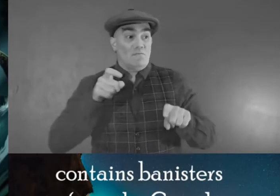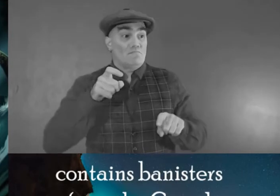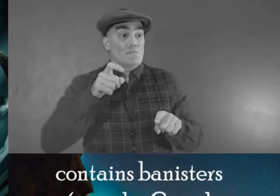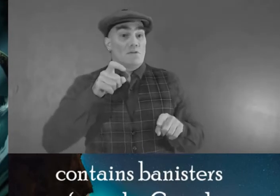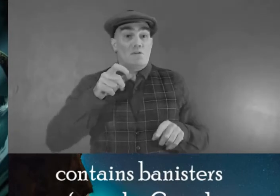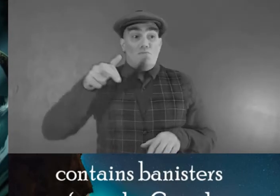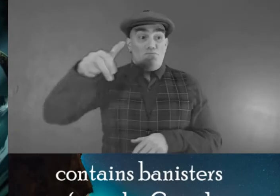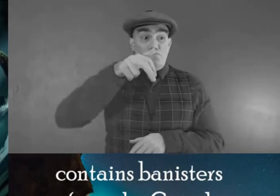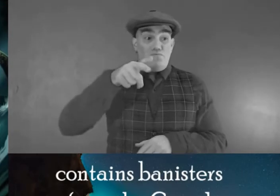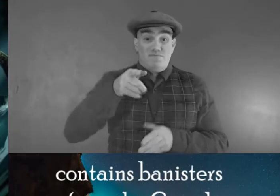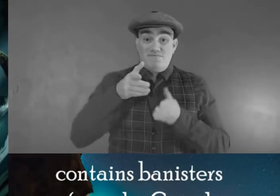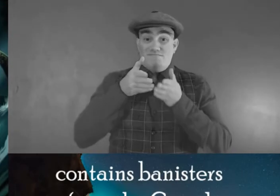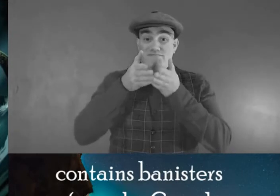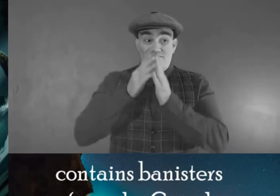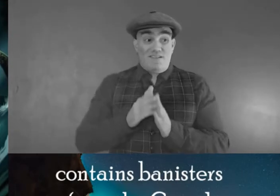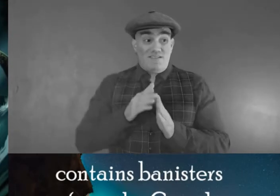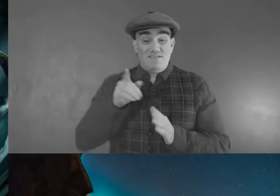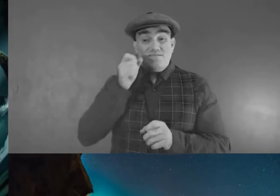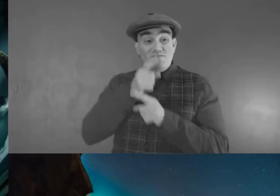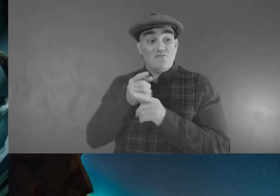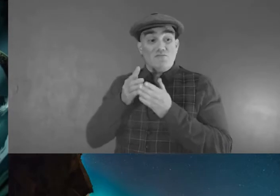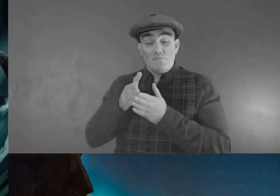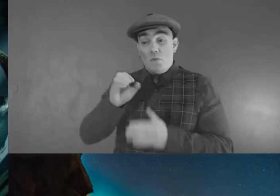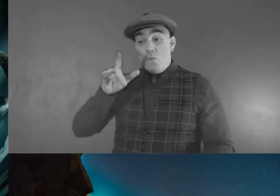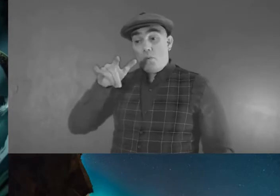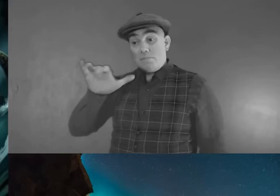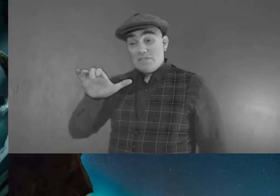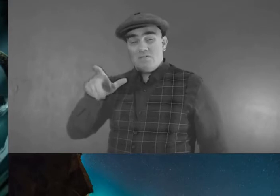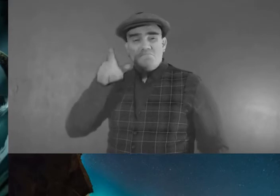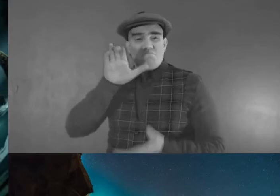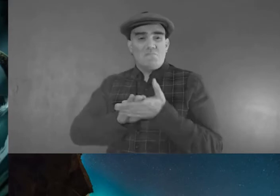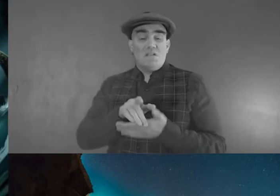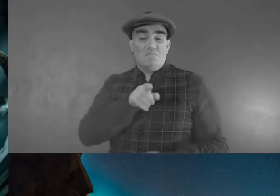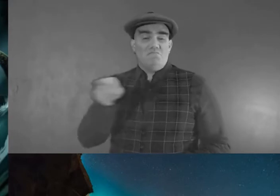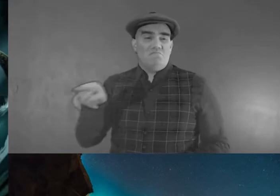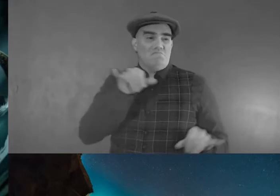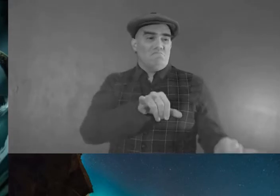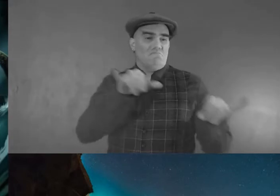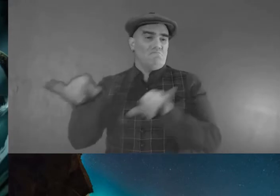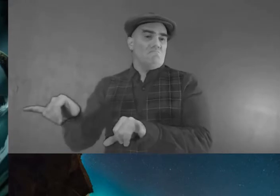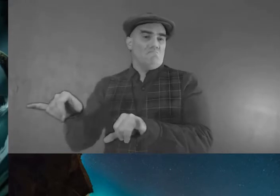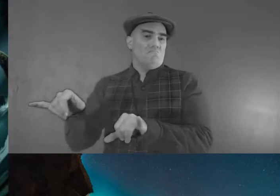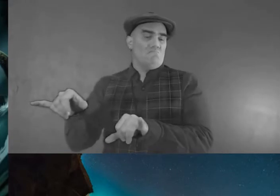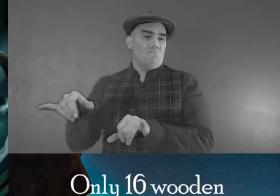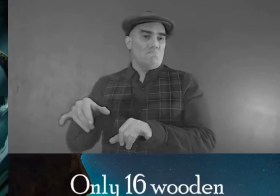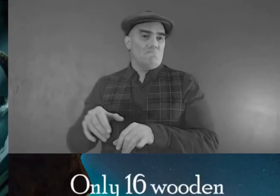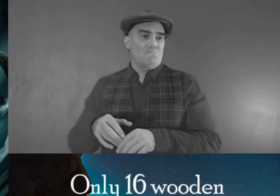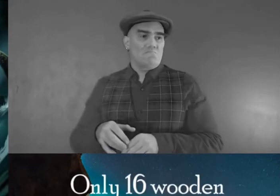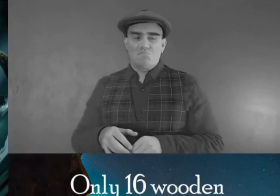staircase of the Titanic sister ship, the Olympic. They were presumed to have been identical.